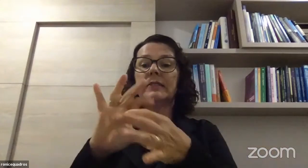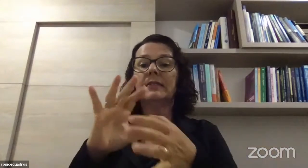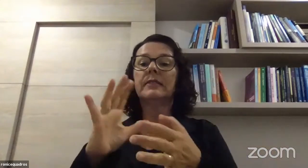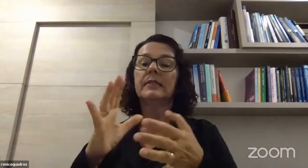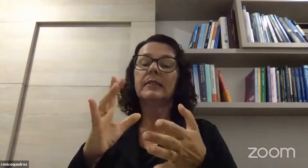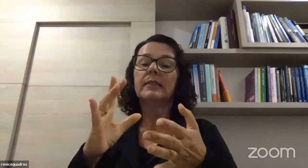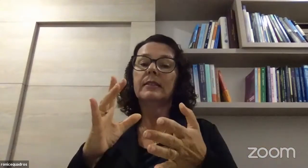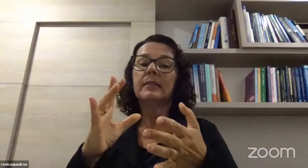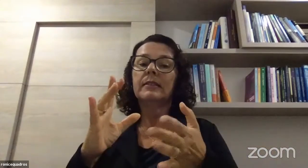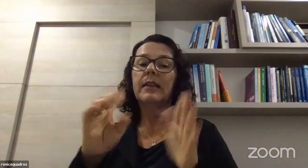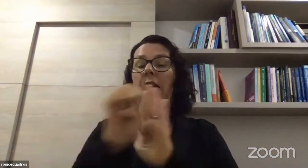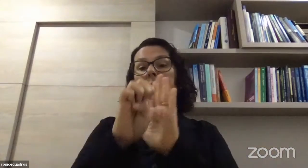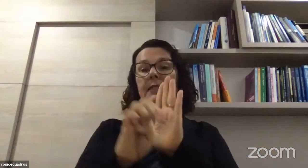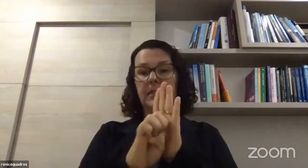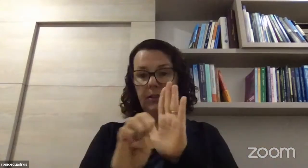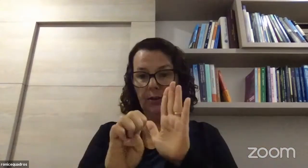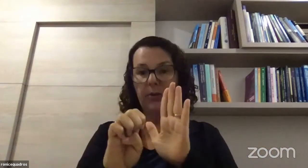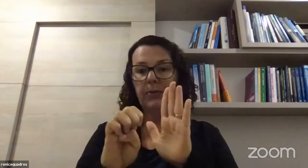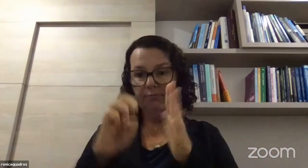I have a few questions,